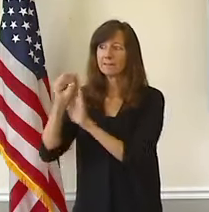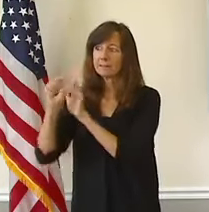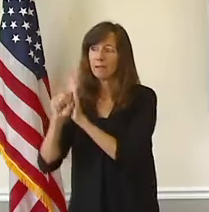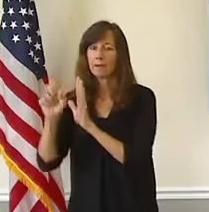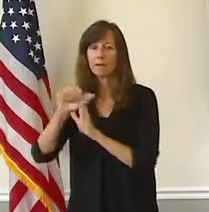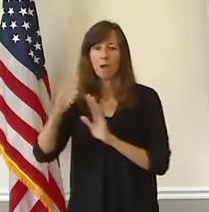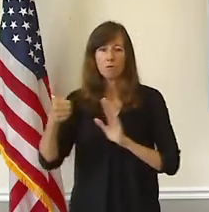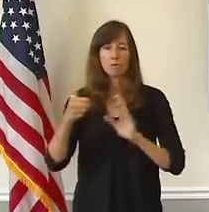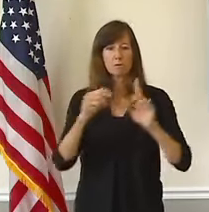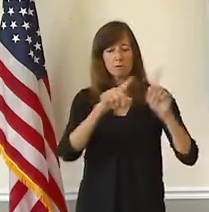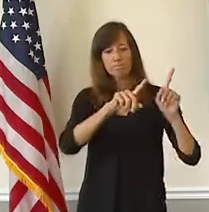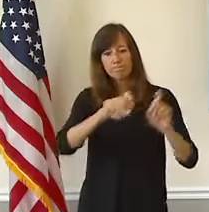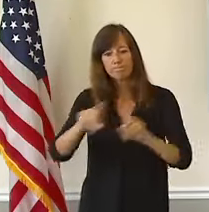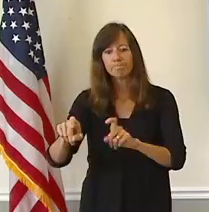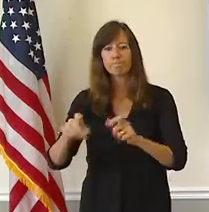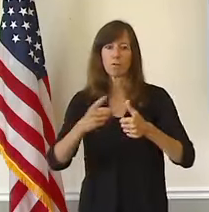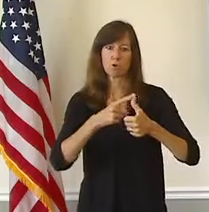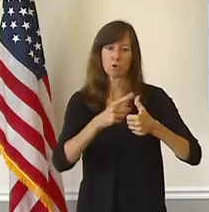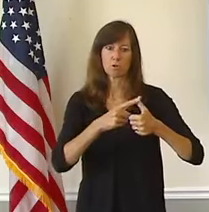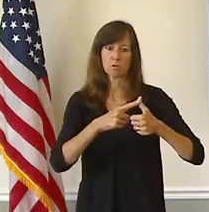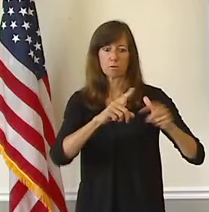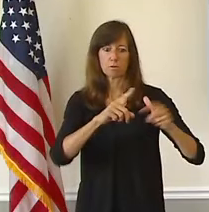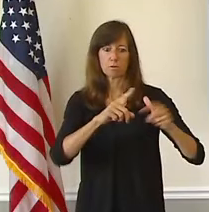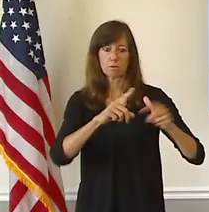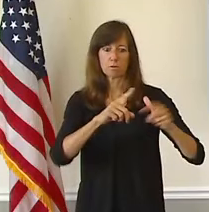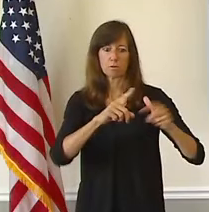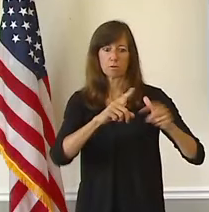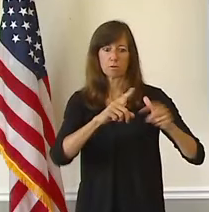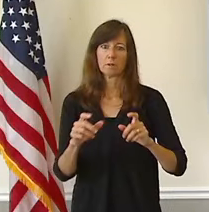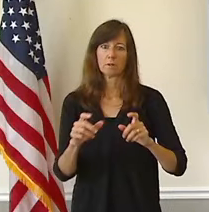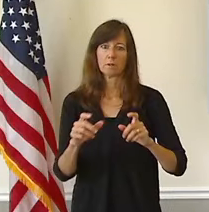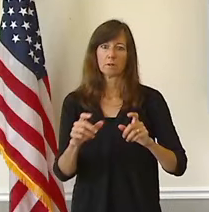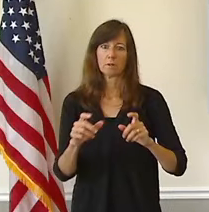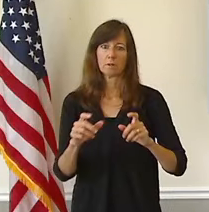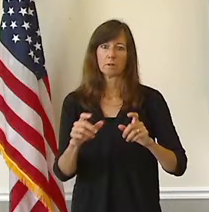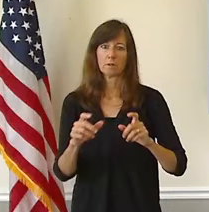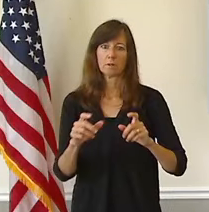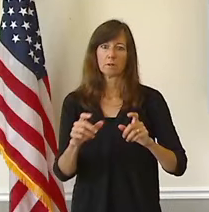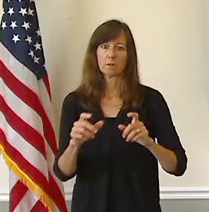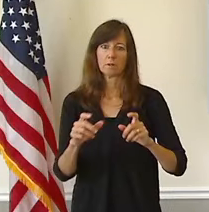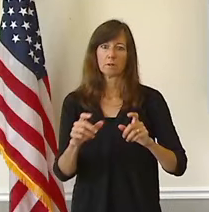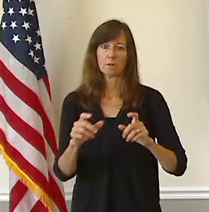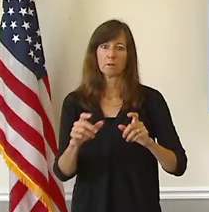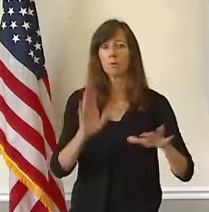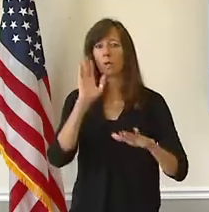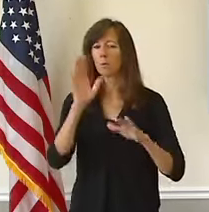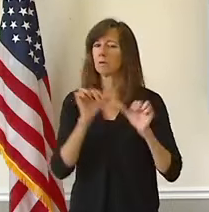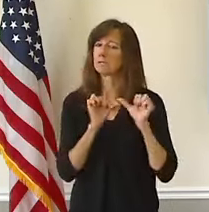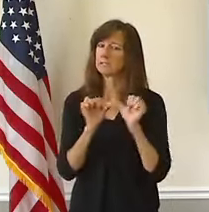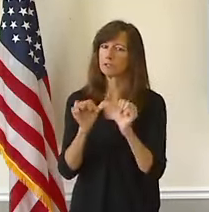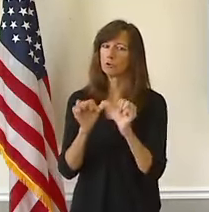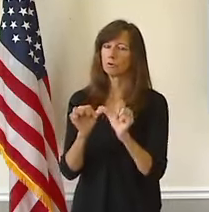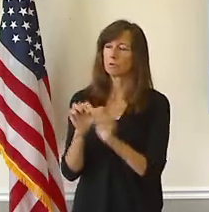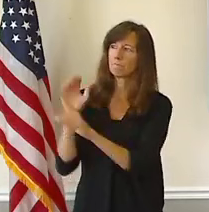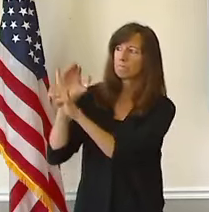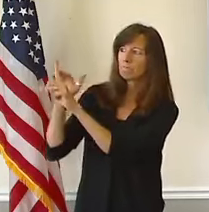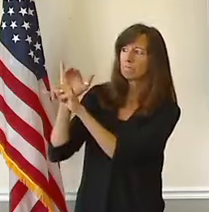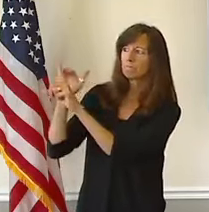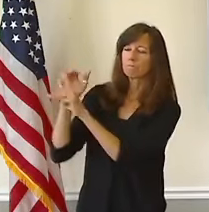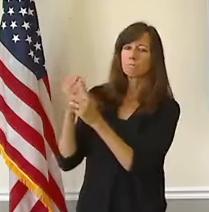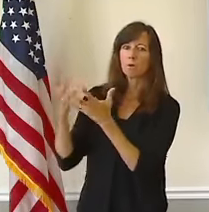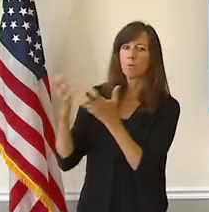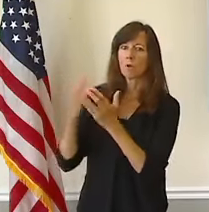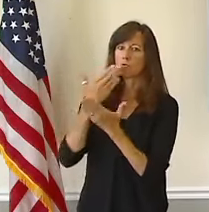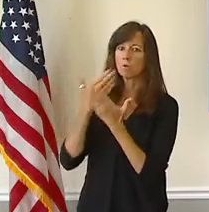identifying those with or without symptoms that may be carrying the disease. We'll continue to press for good policy and good response from the state, and we'll continue to